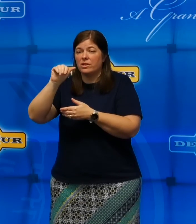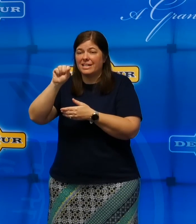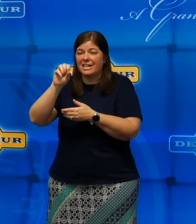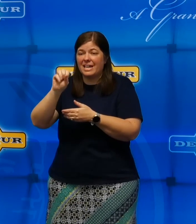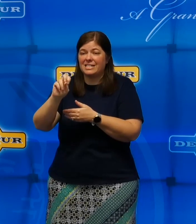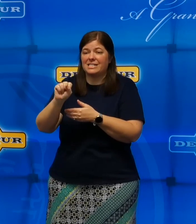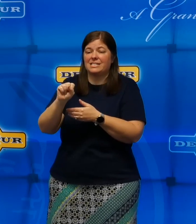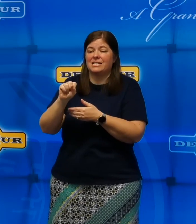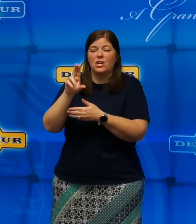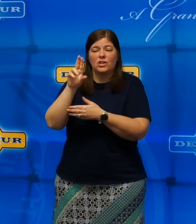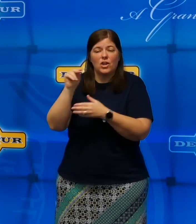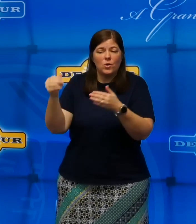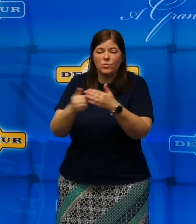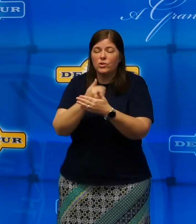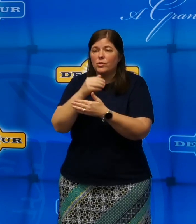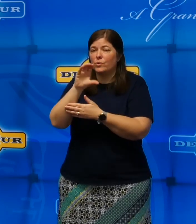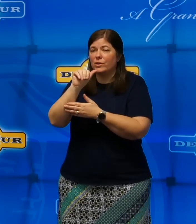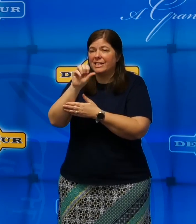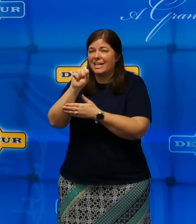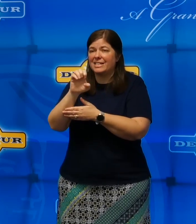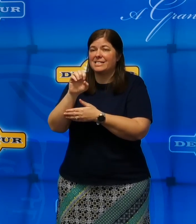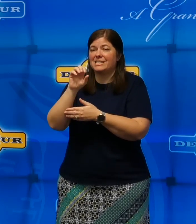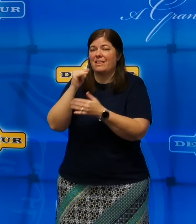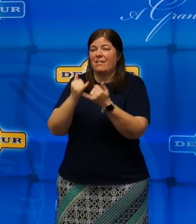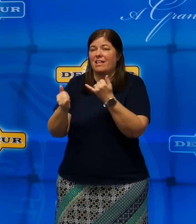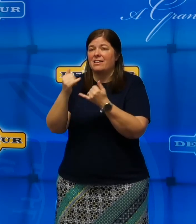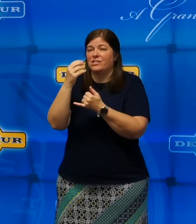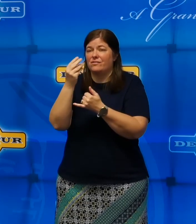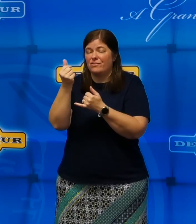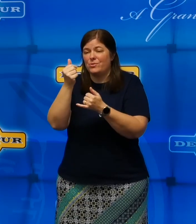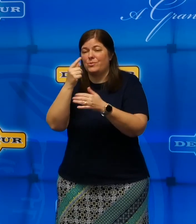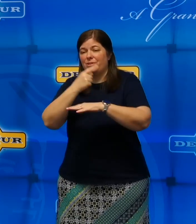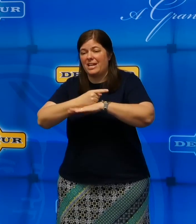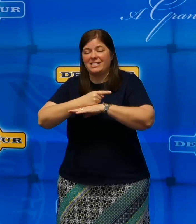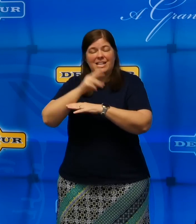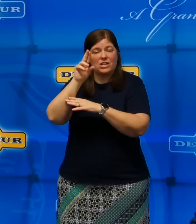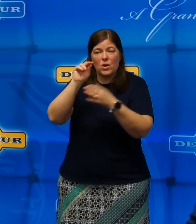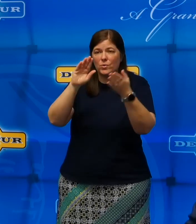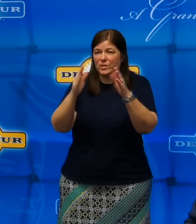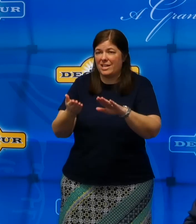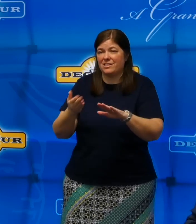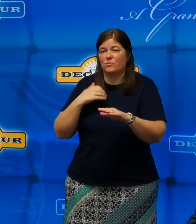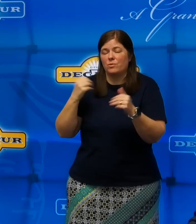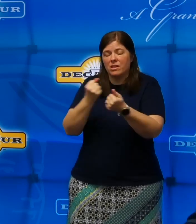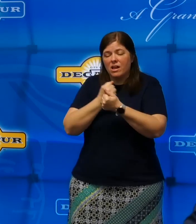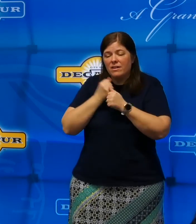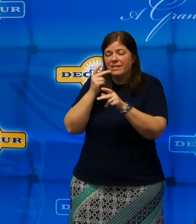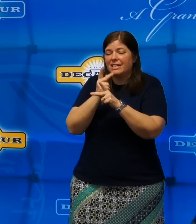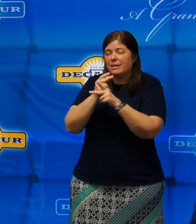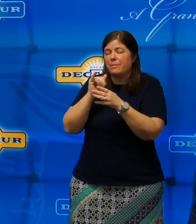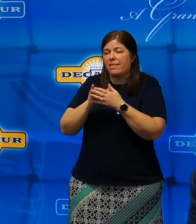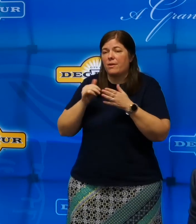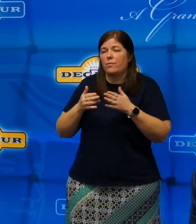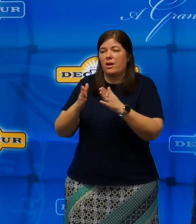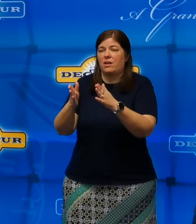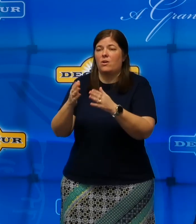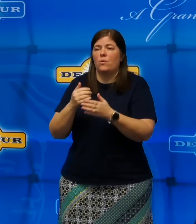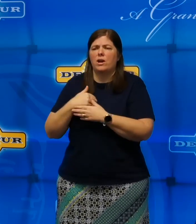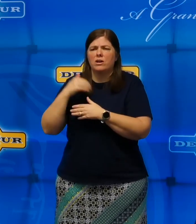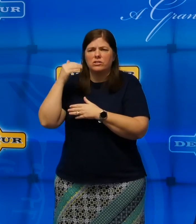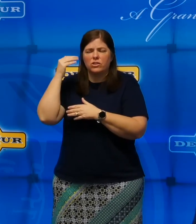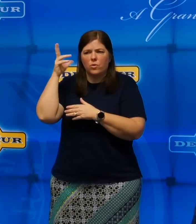the last 3 days, and we have no deaths. We would love to keep it that way. We also have information that our neighbors